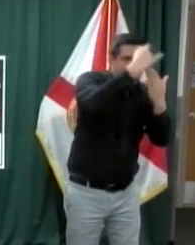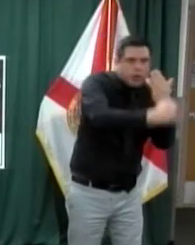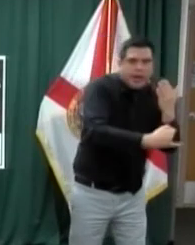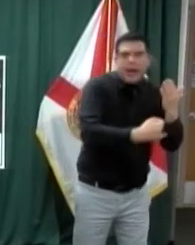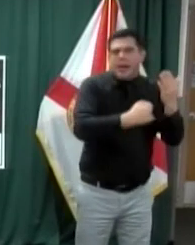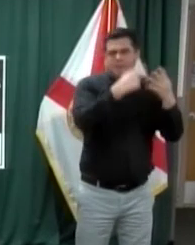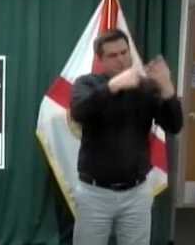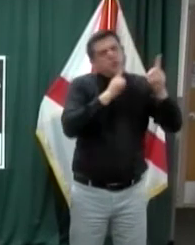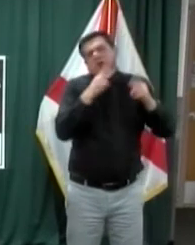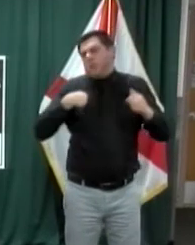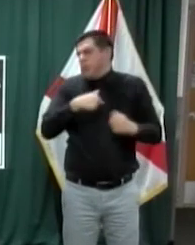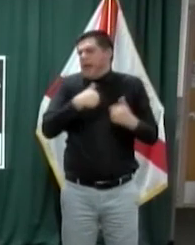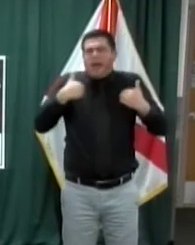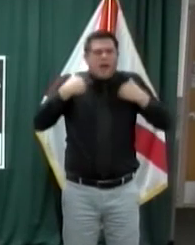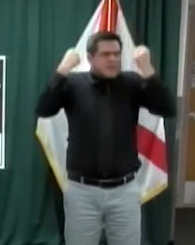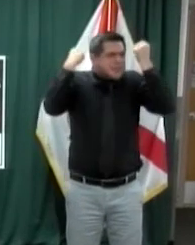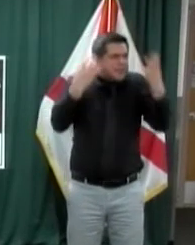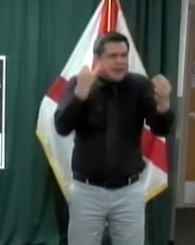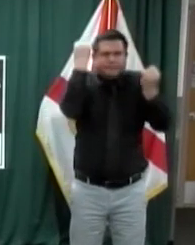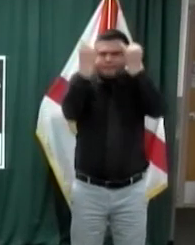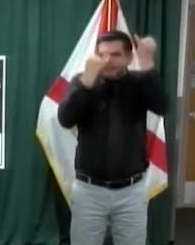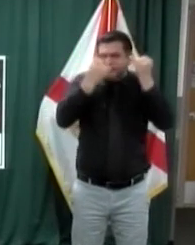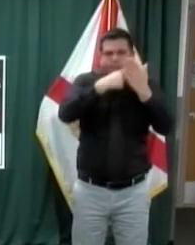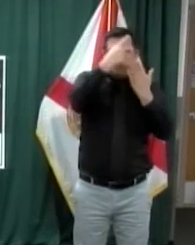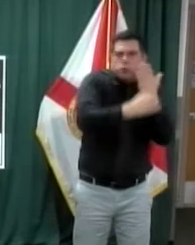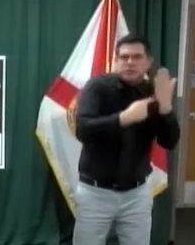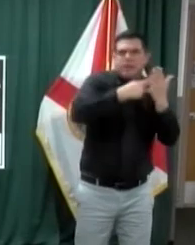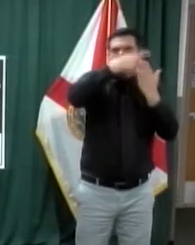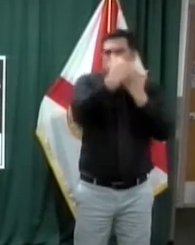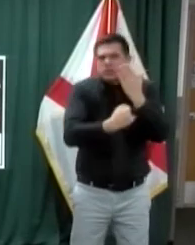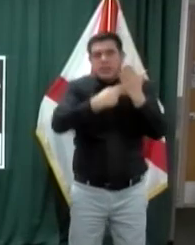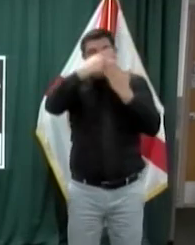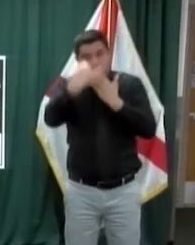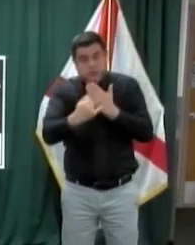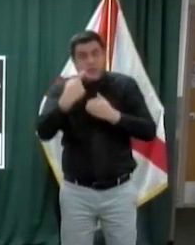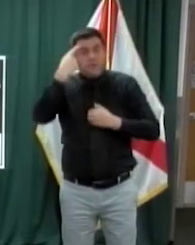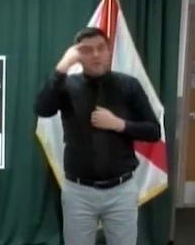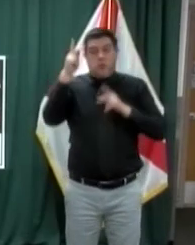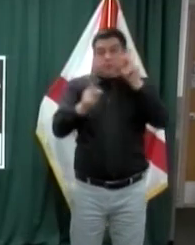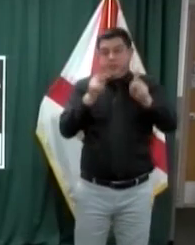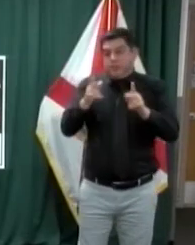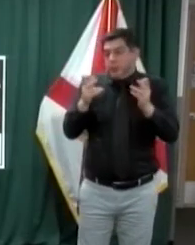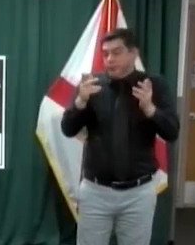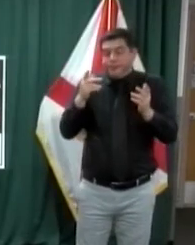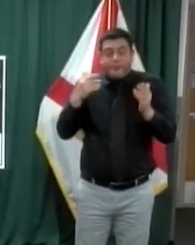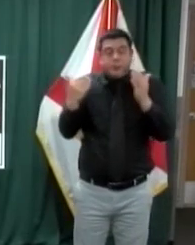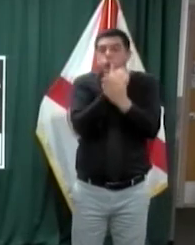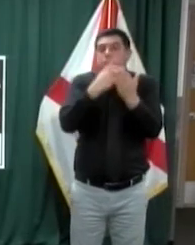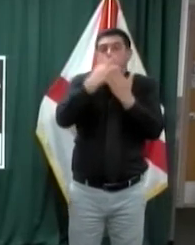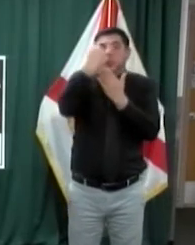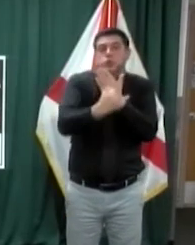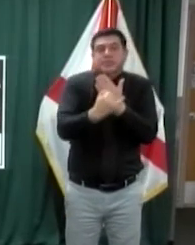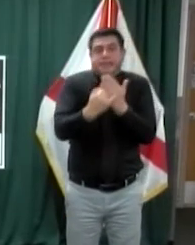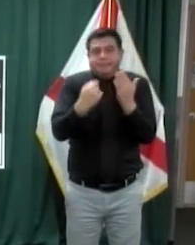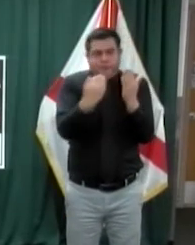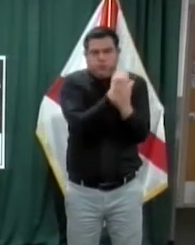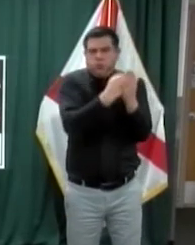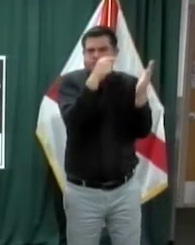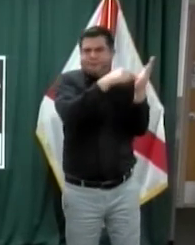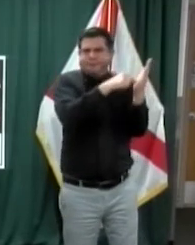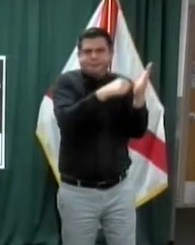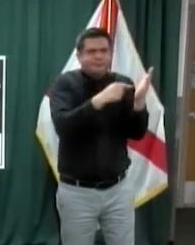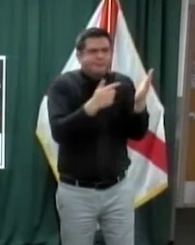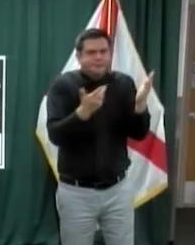For our new programs, actually, in direct response to the COVID-19 crisis, we have done a couple other new things. As I